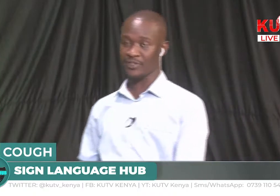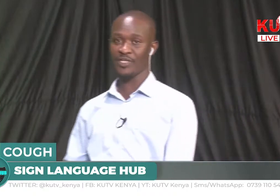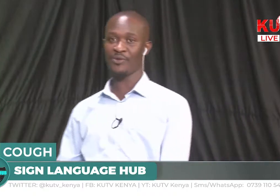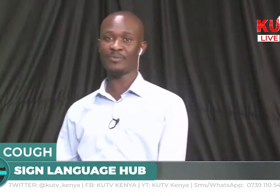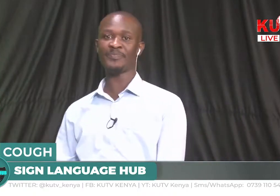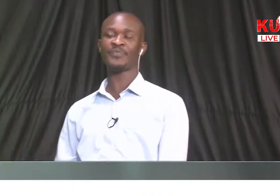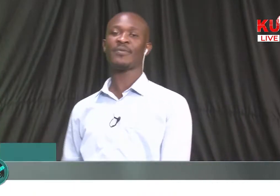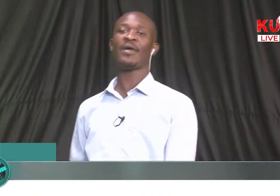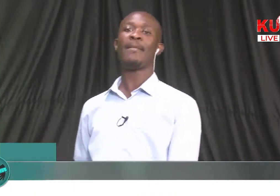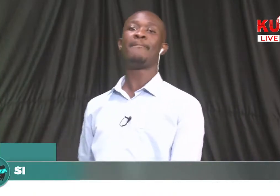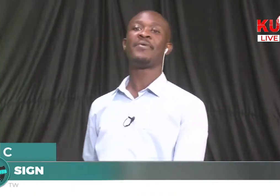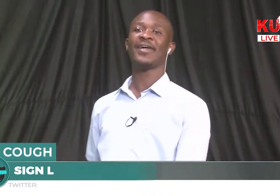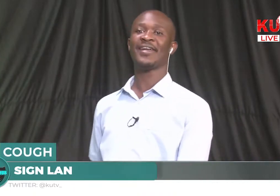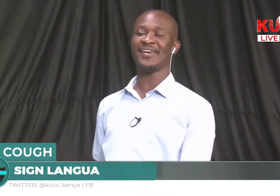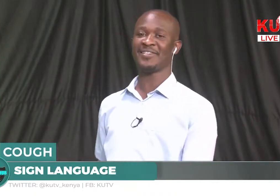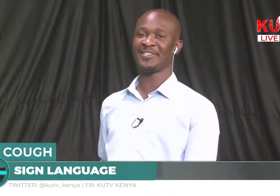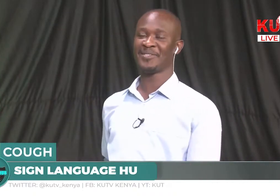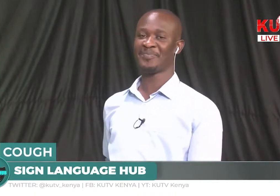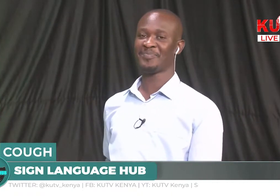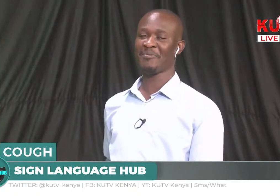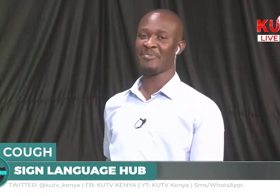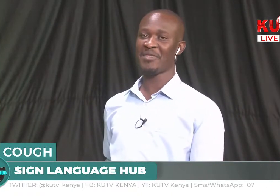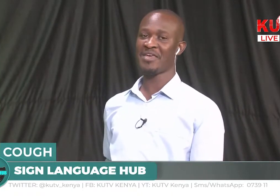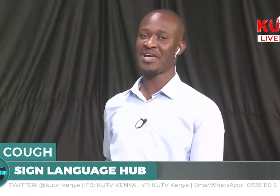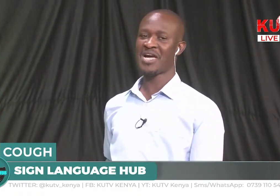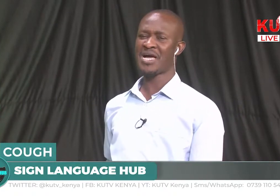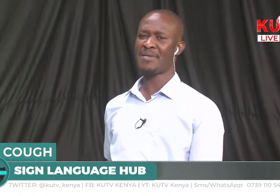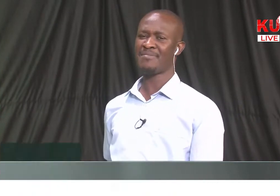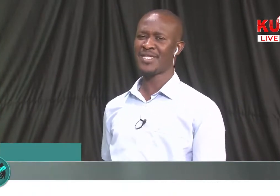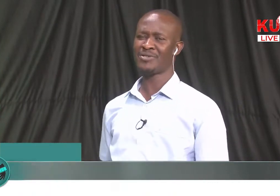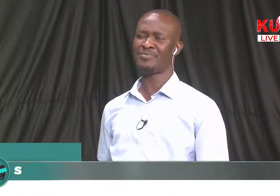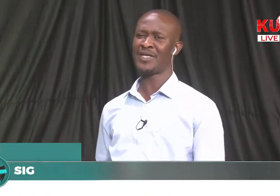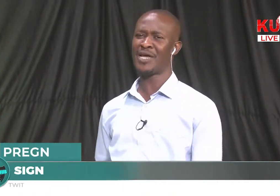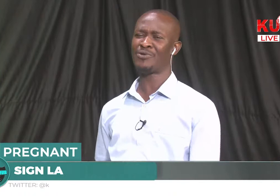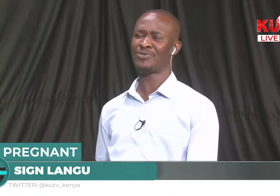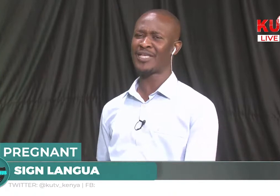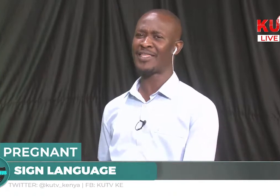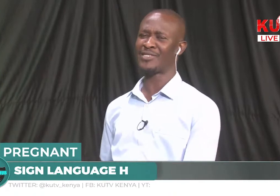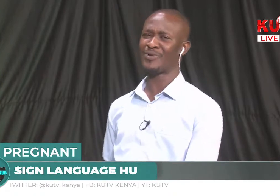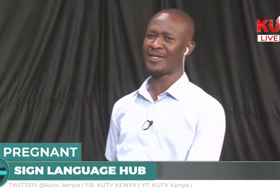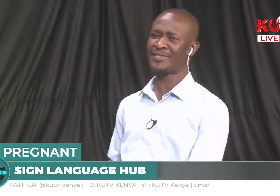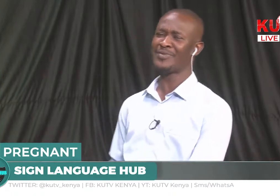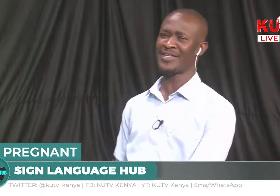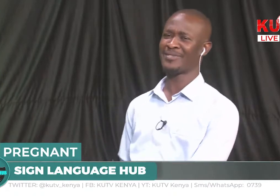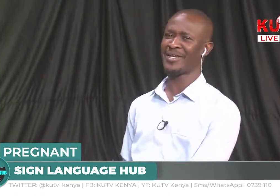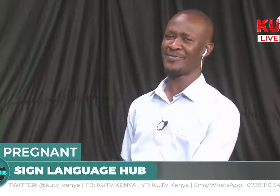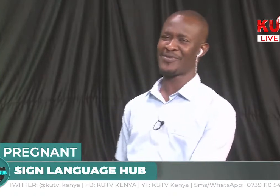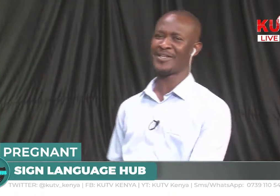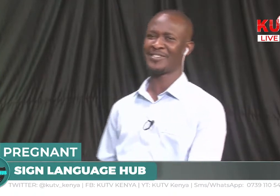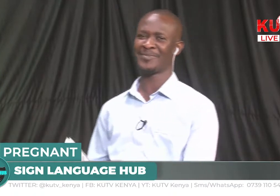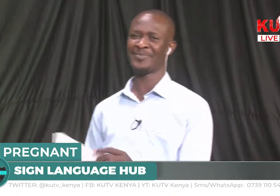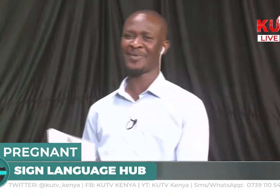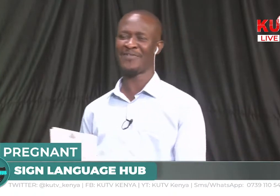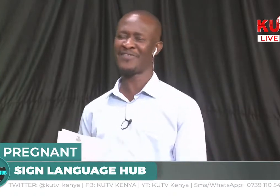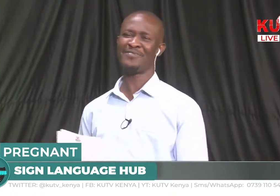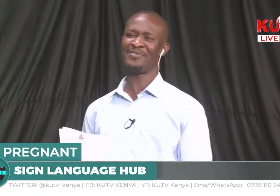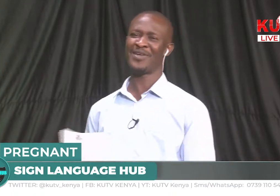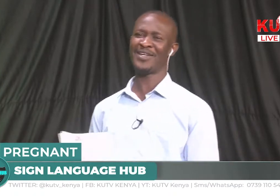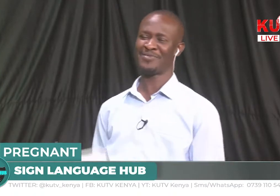continue. Pregnant. May not be allowed to sign this one. Let Miriam sign for us. I've never been pregnant